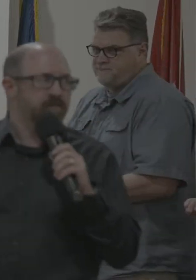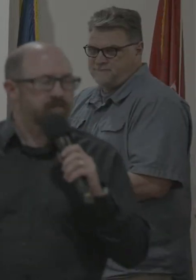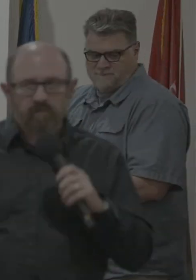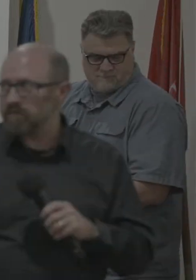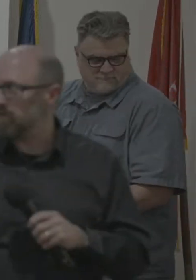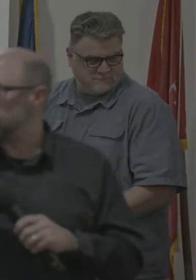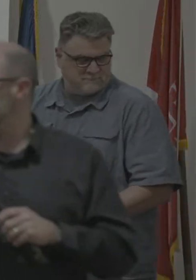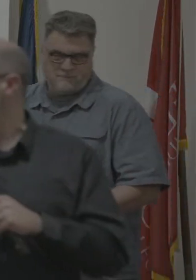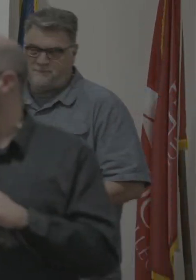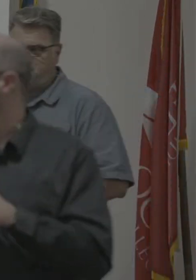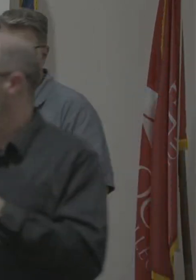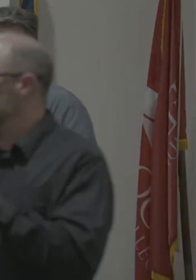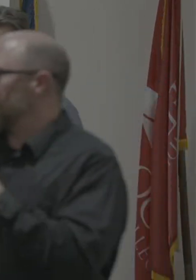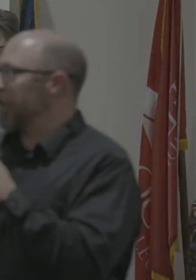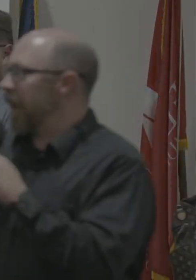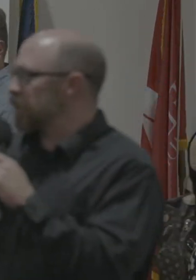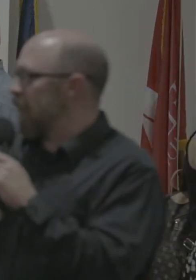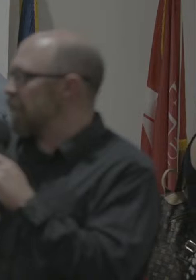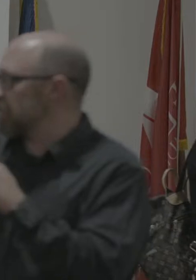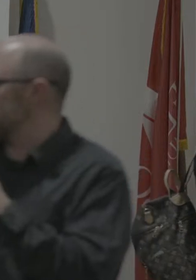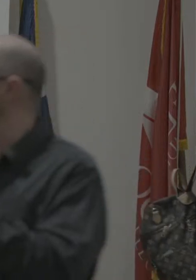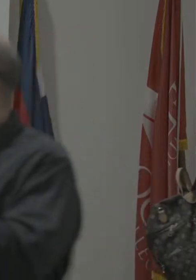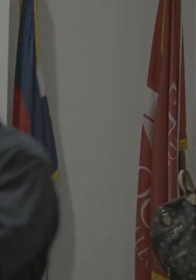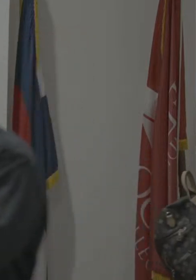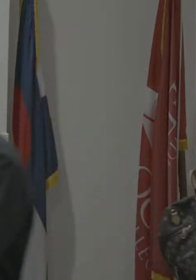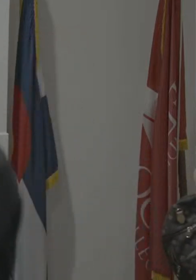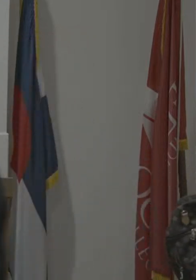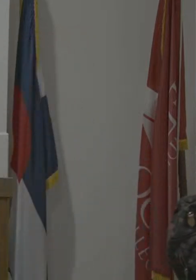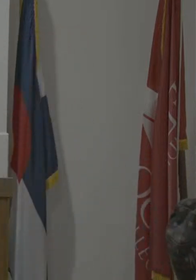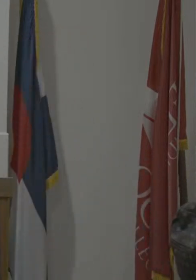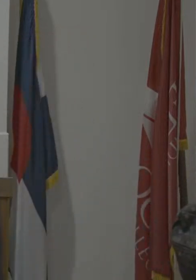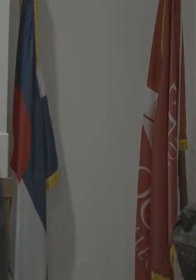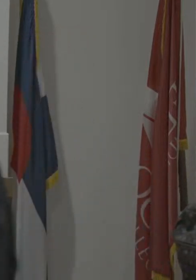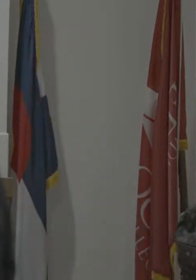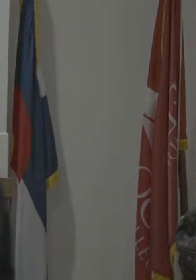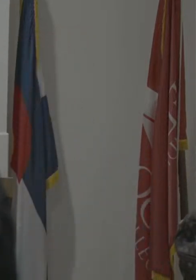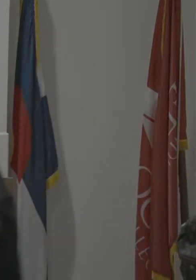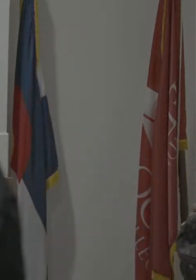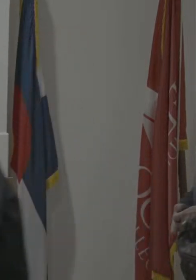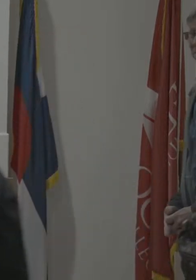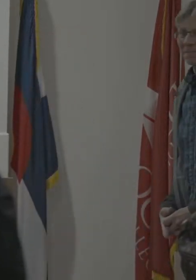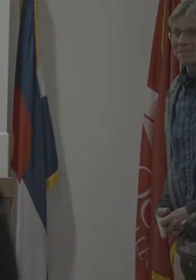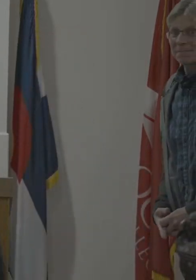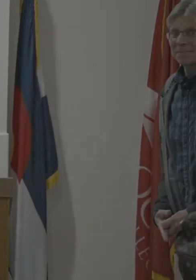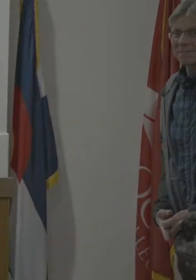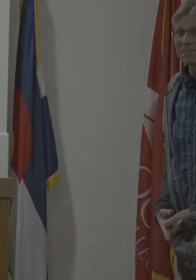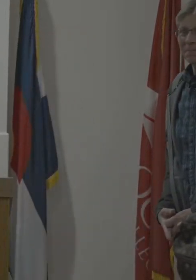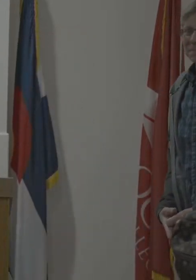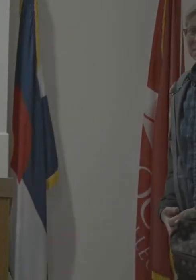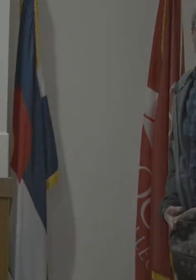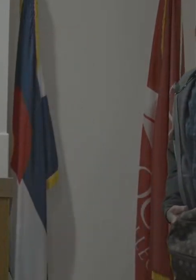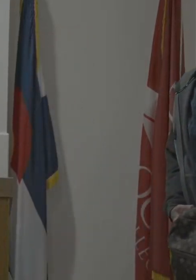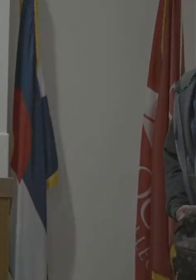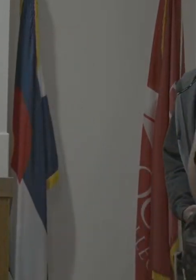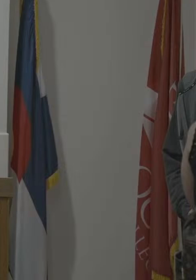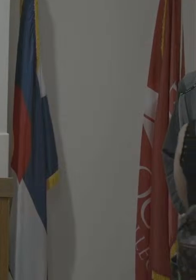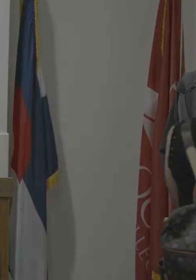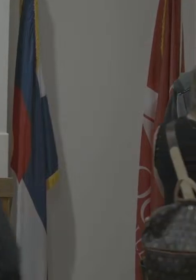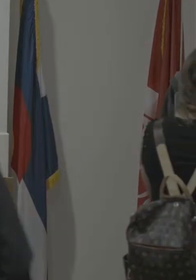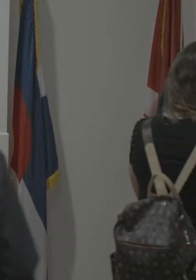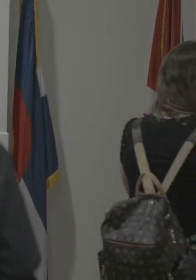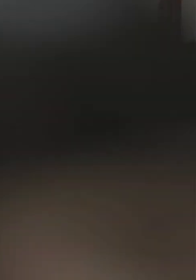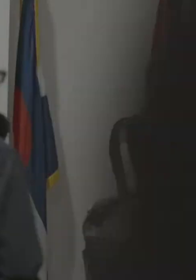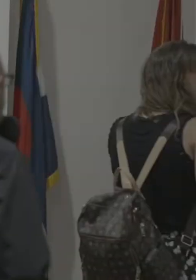there. Get your headshots, get your images. Also, we're going to be leaving to go down to a tour down in